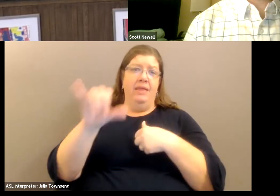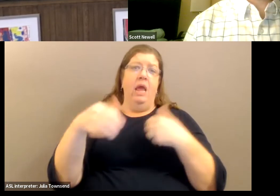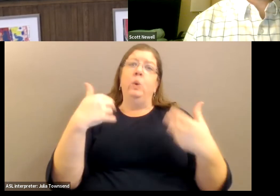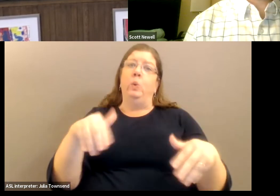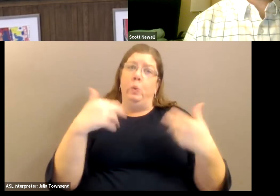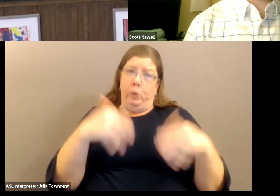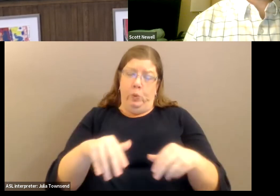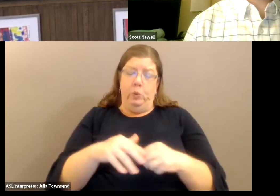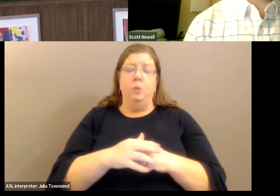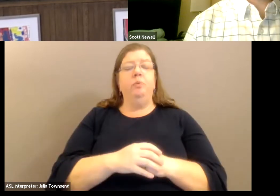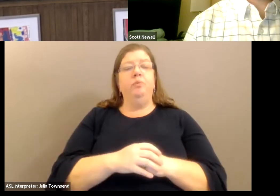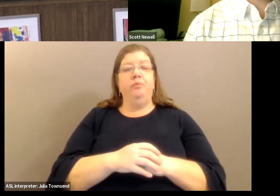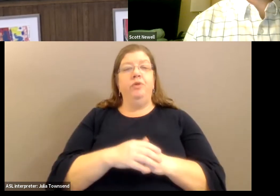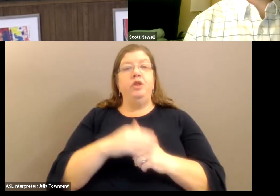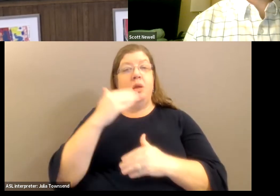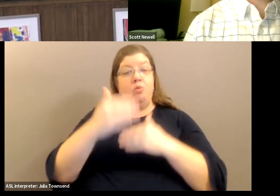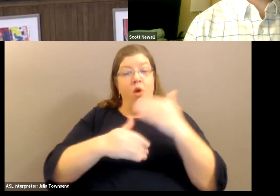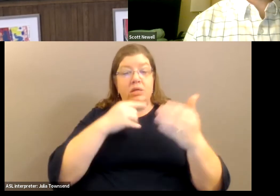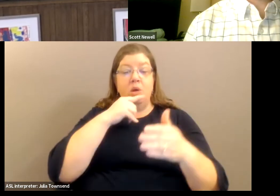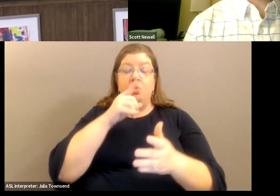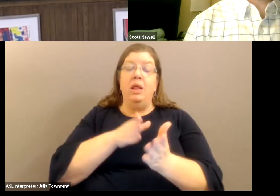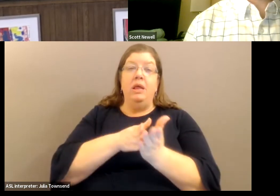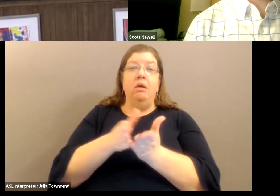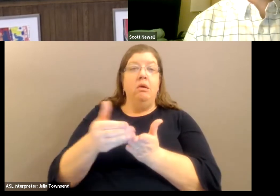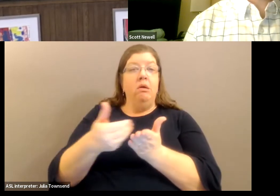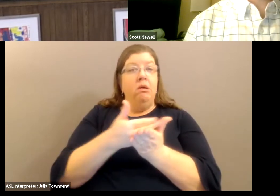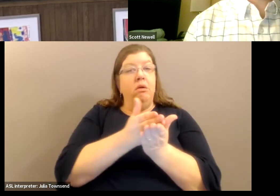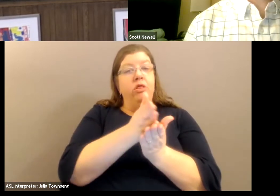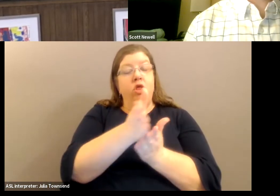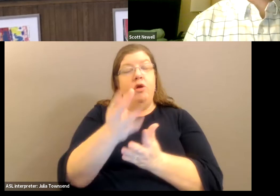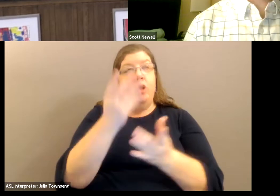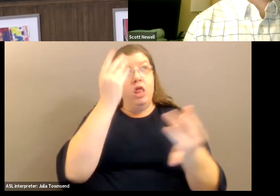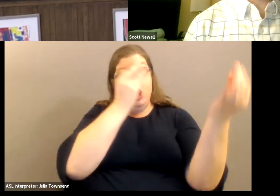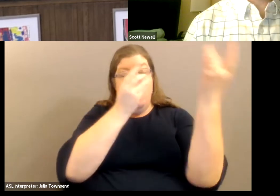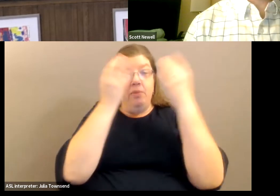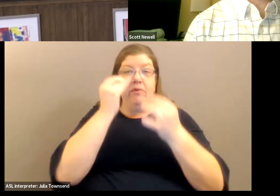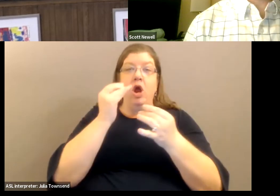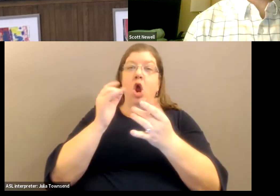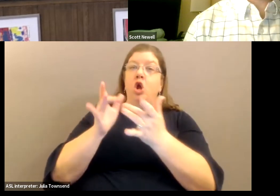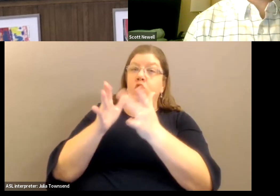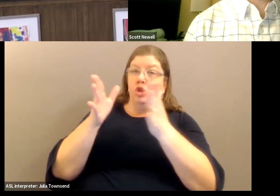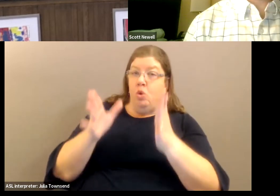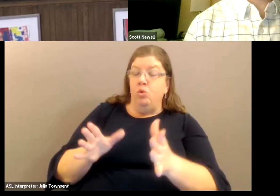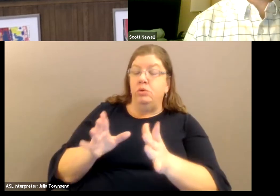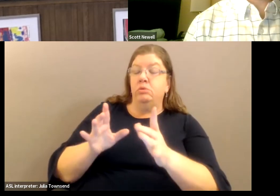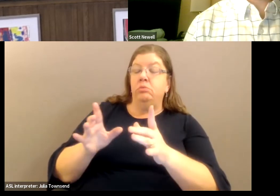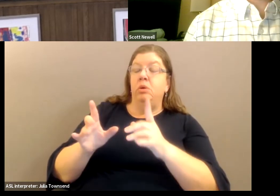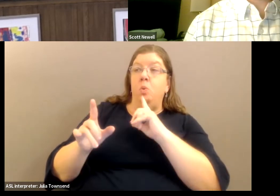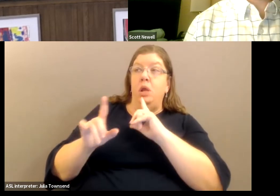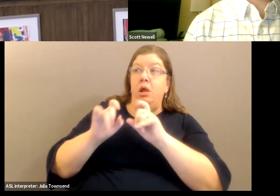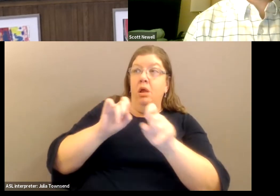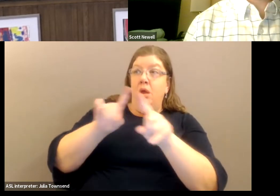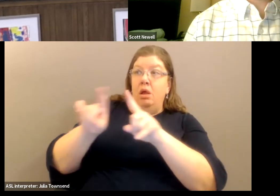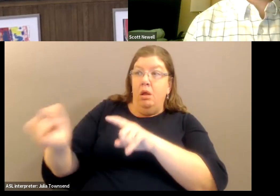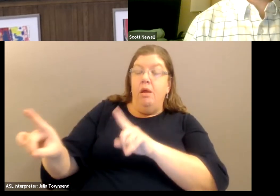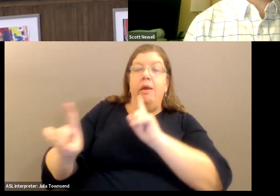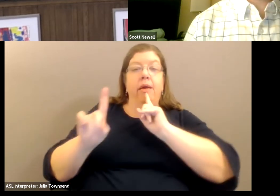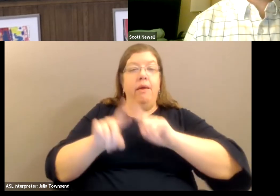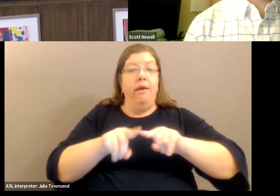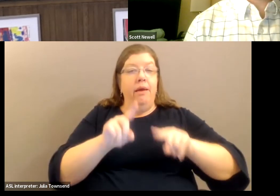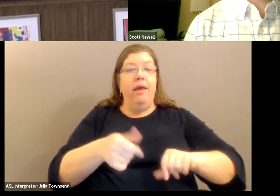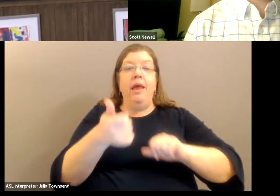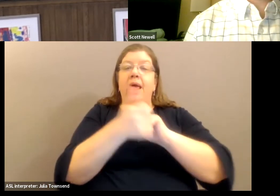did find the process to be thorough and very thought-provoking. Our consultants responded to every board and